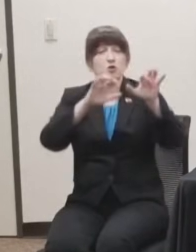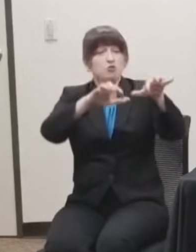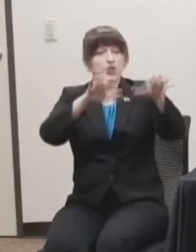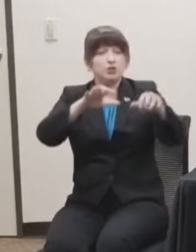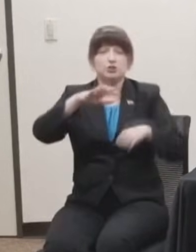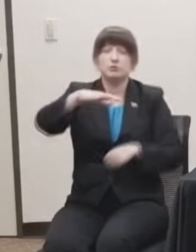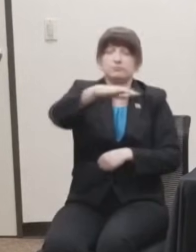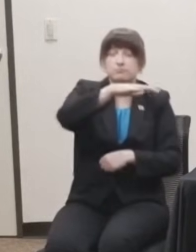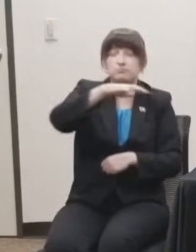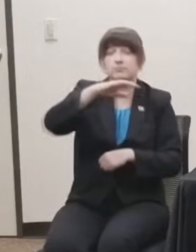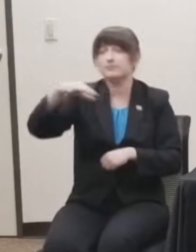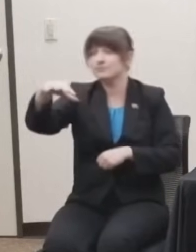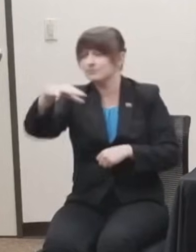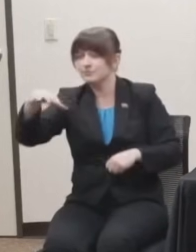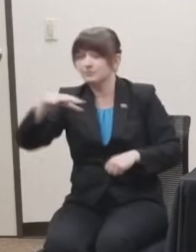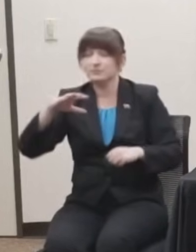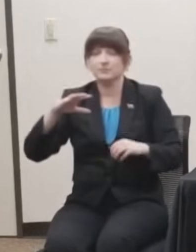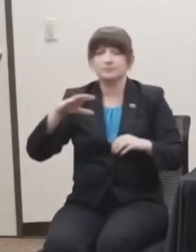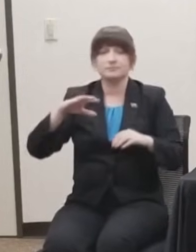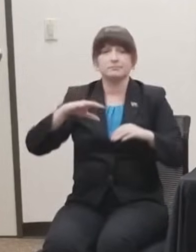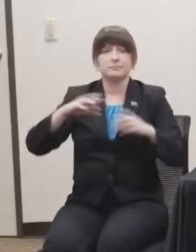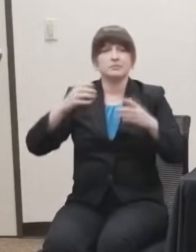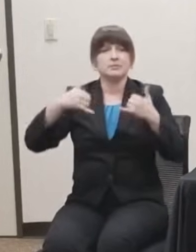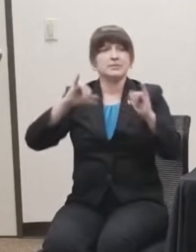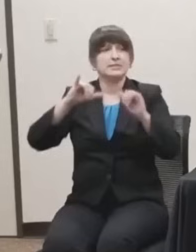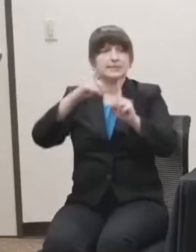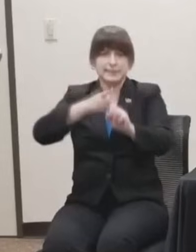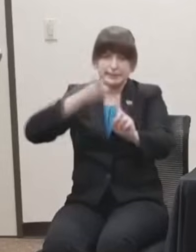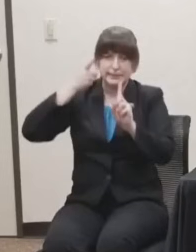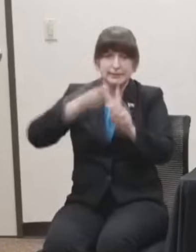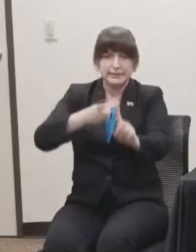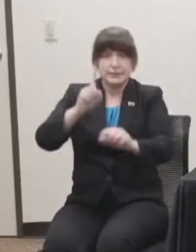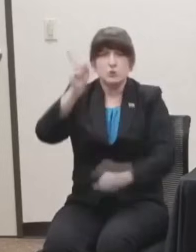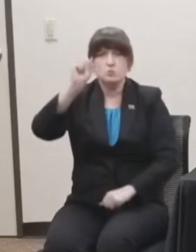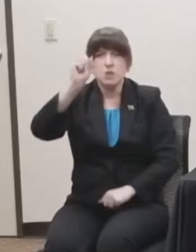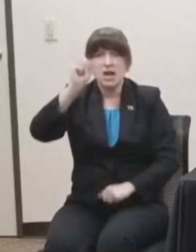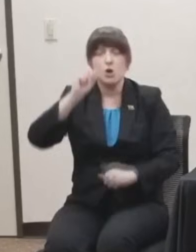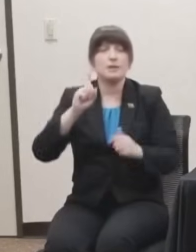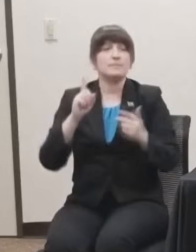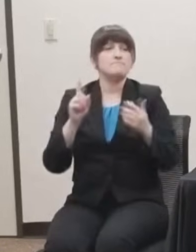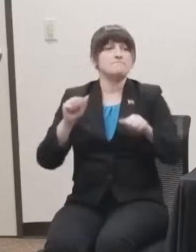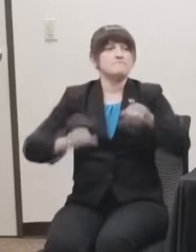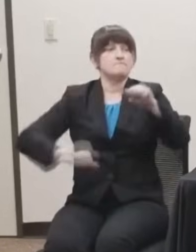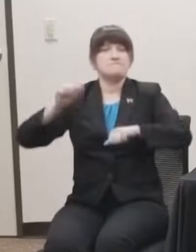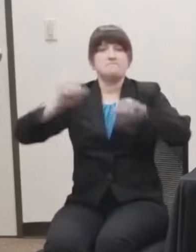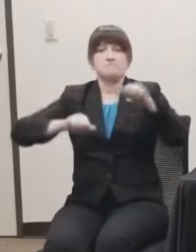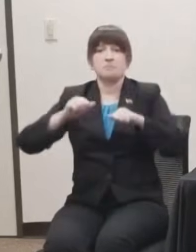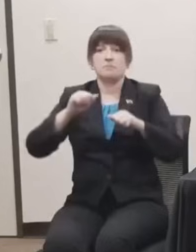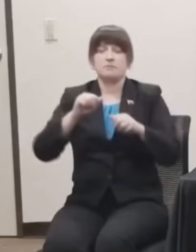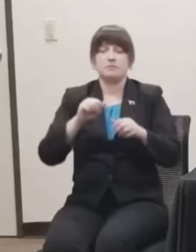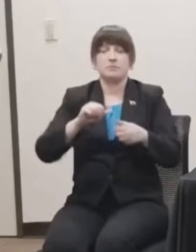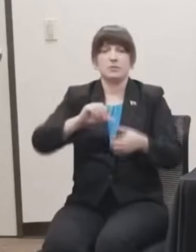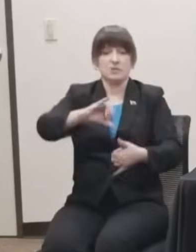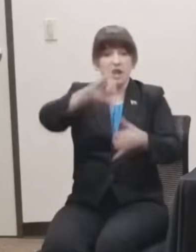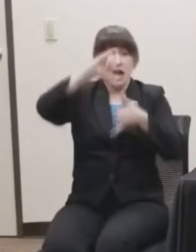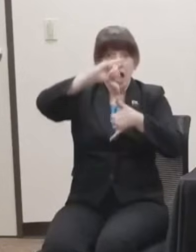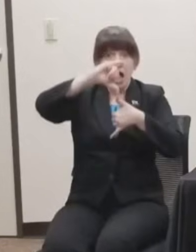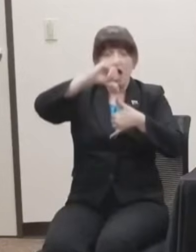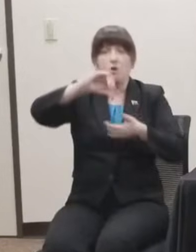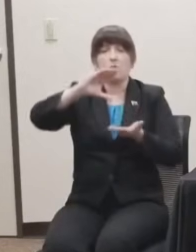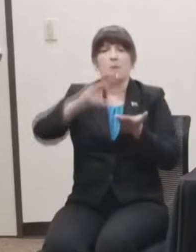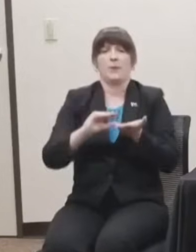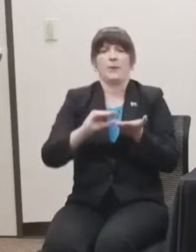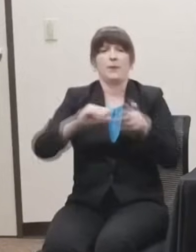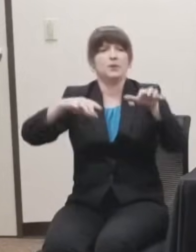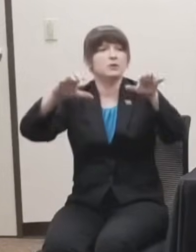was an inability to know precisely where that rain was going to fall and how much was going to fall where it did fall.